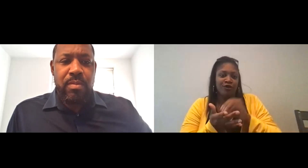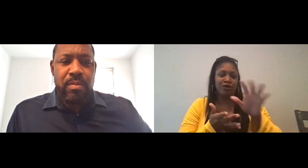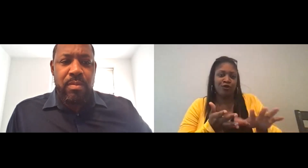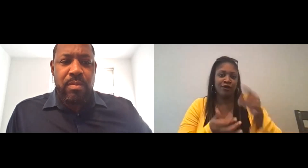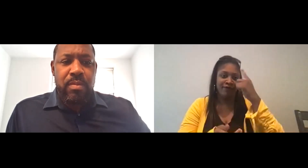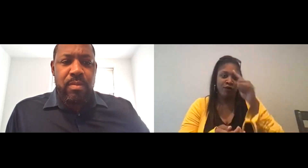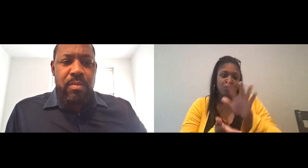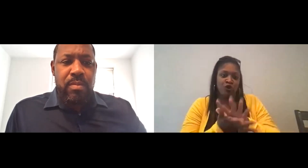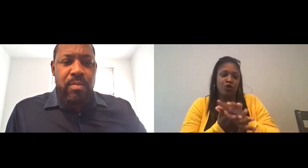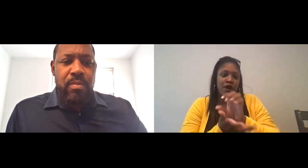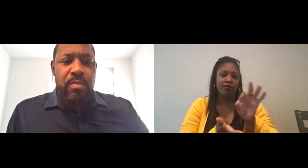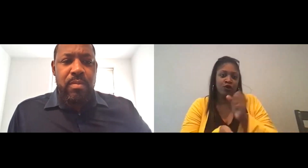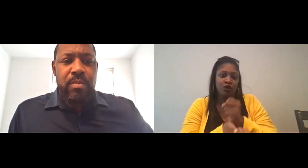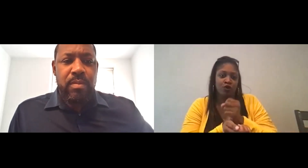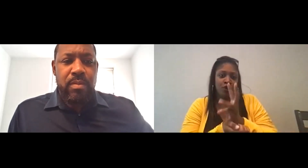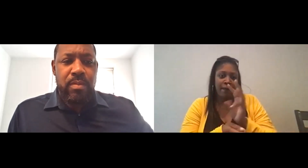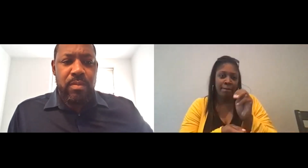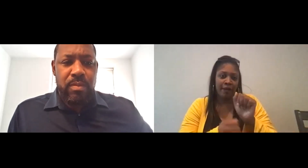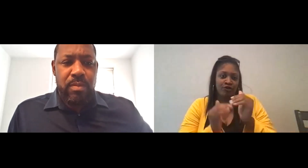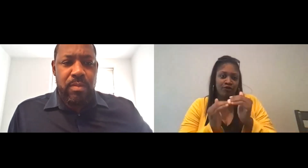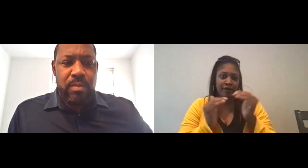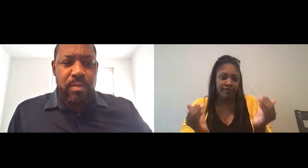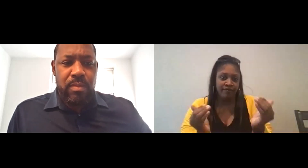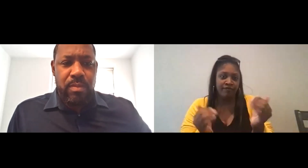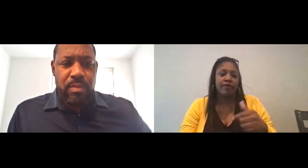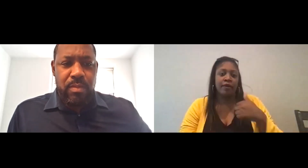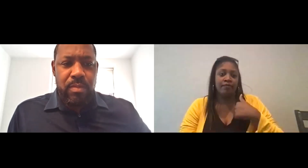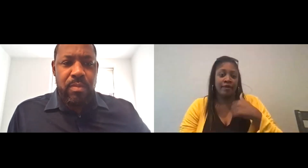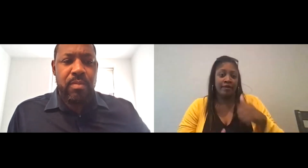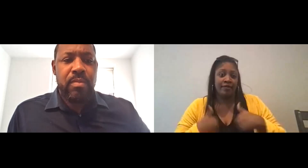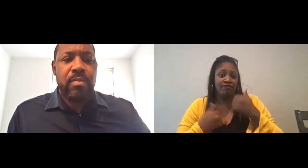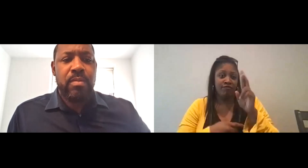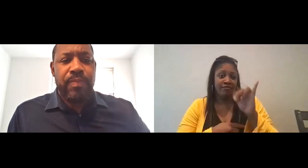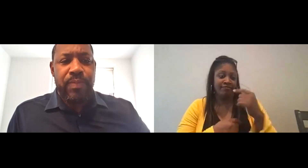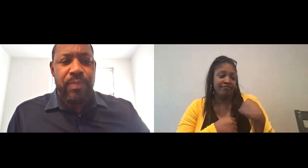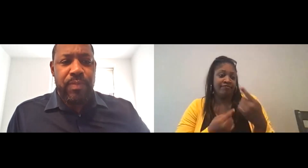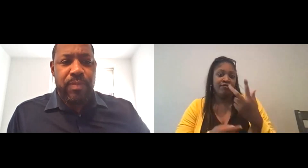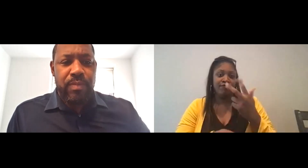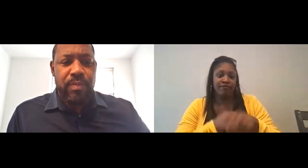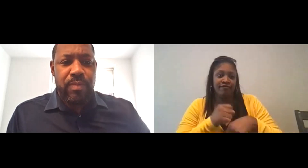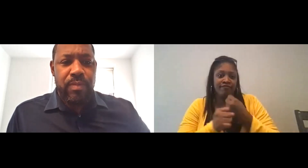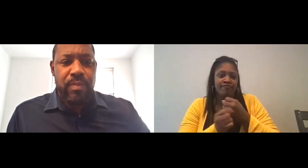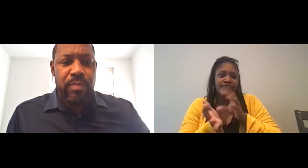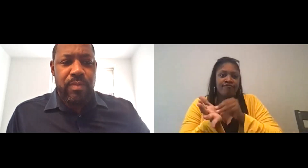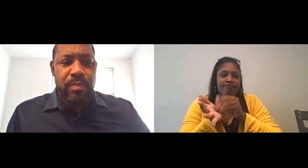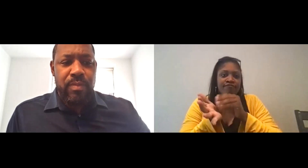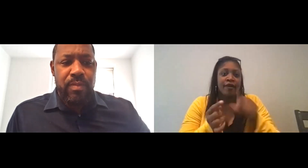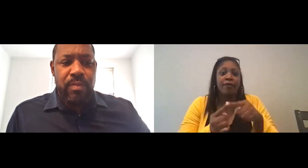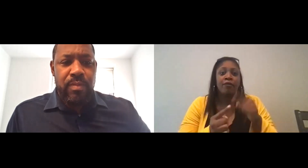I'm in graduate school right now. I'm in the School of Social Work at the master's level. I've been in Rhode Island for about